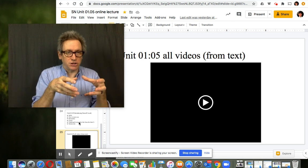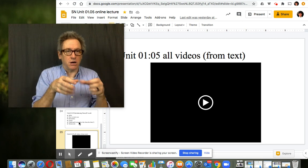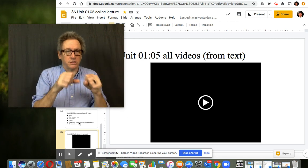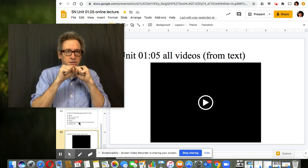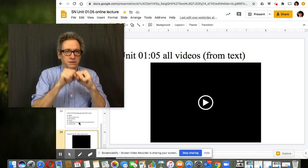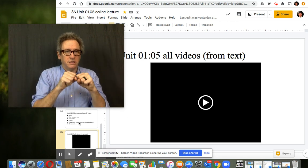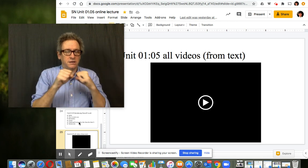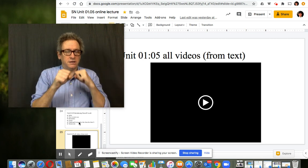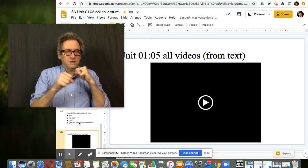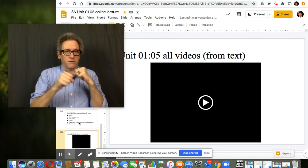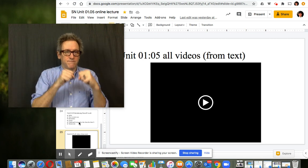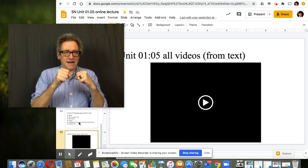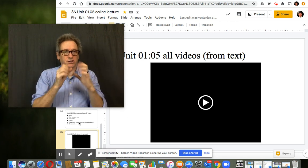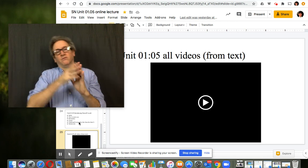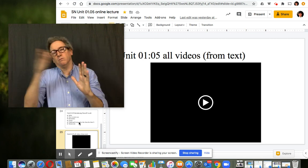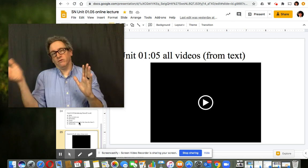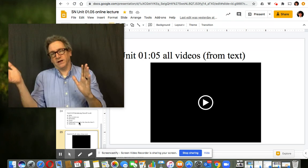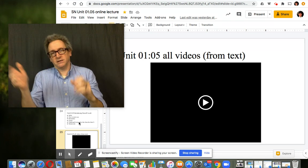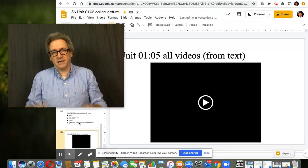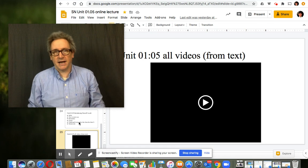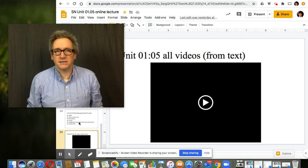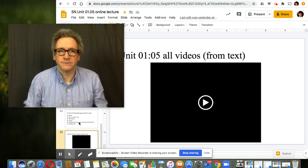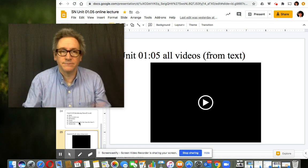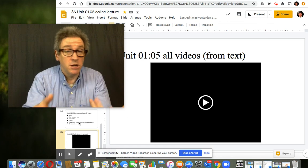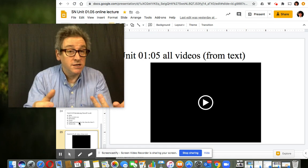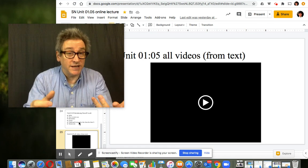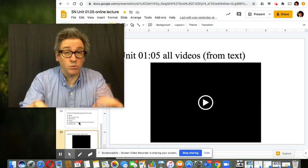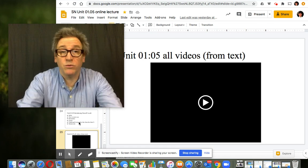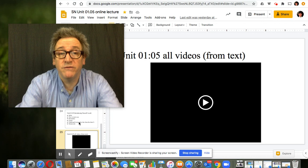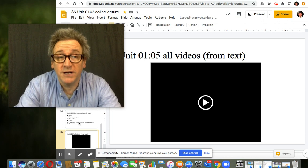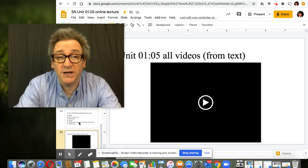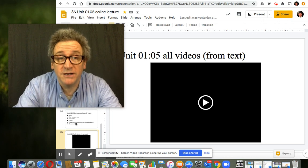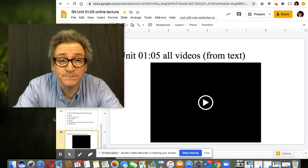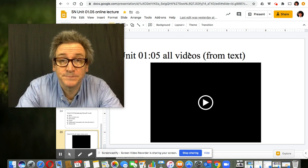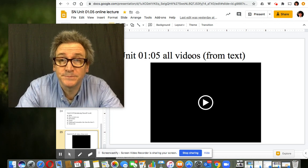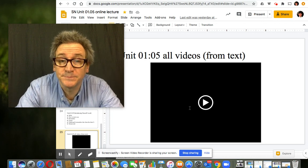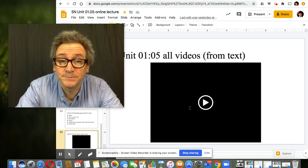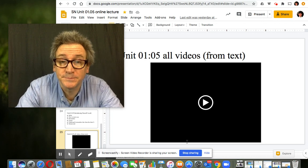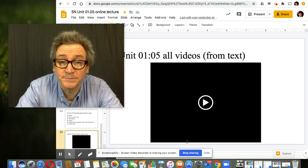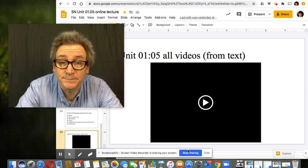-sized chunks to sort of master before moving on to the next. So that's 1.5.